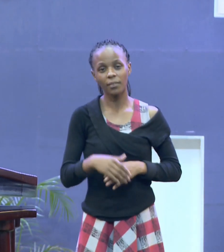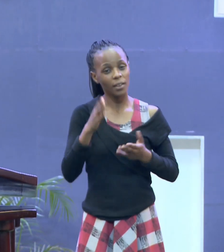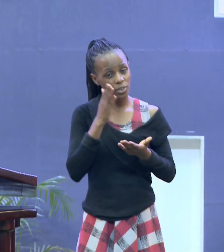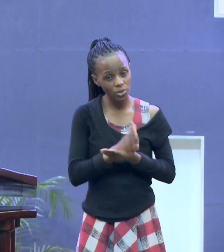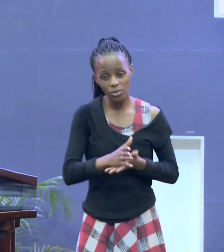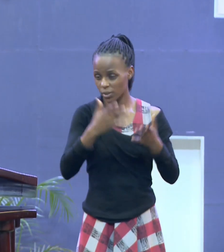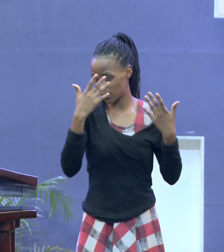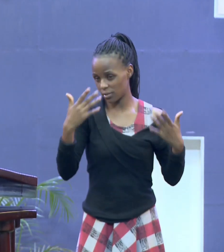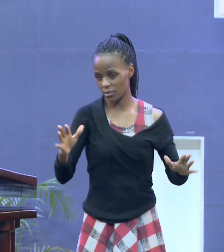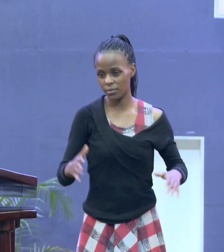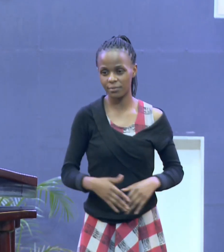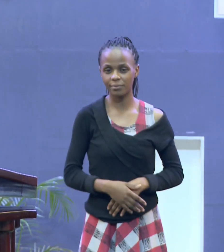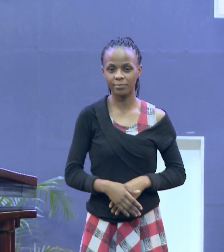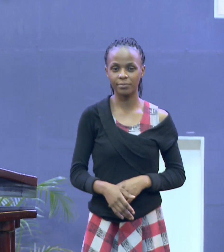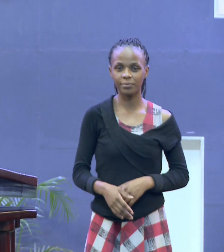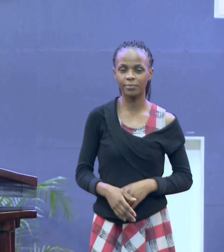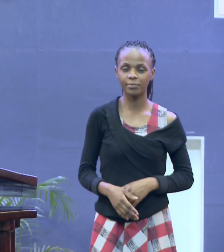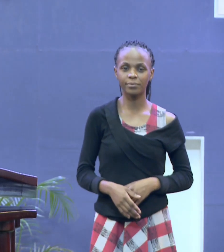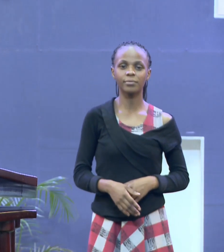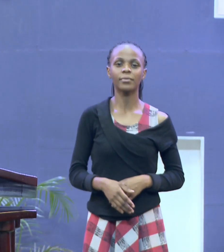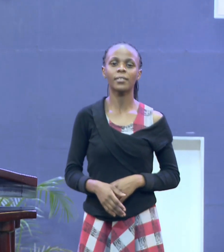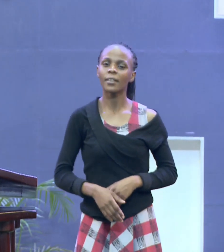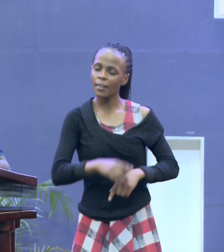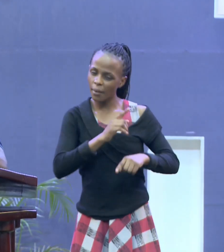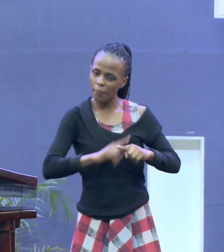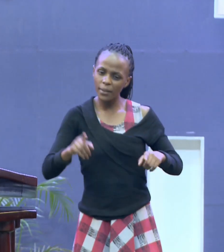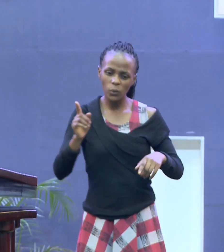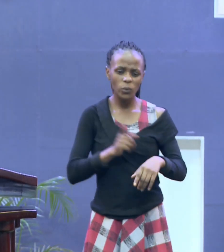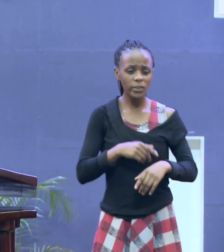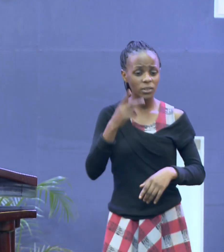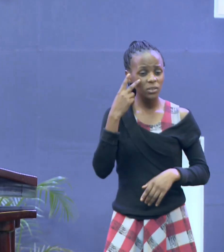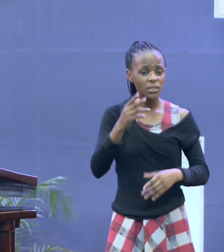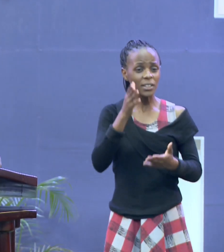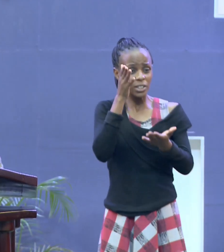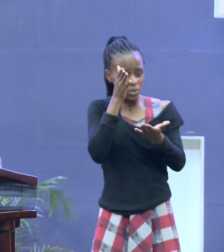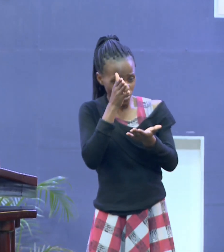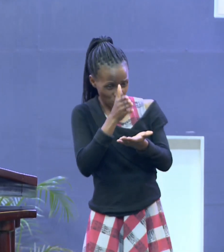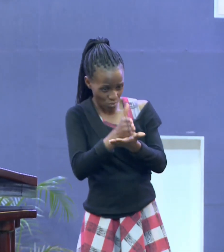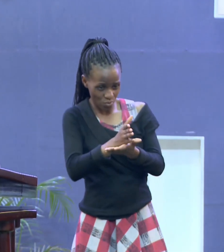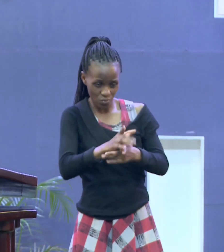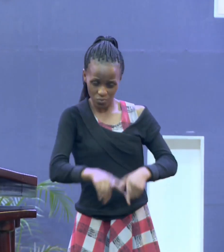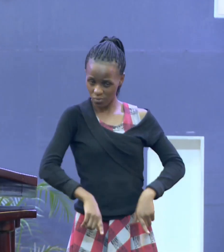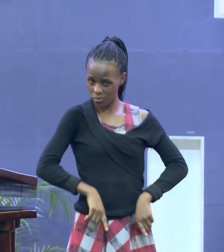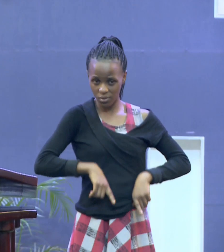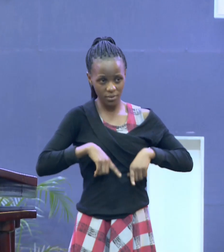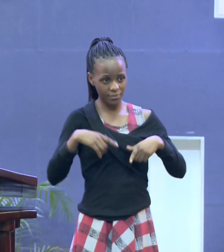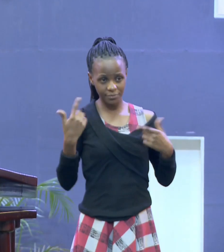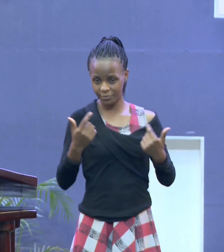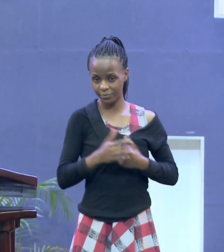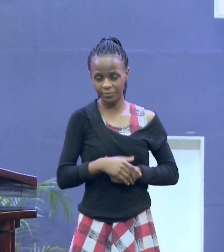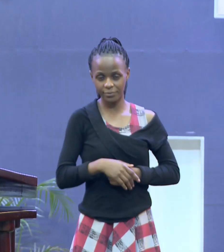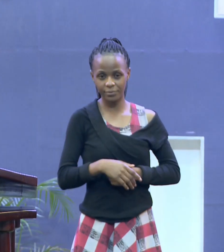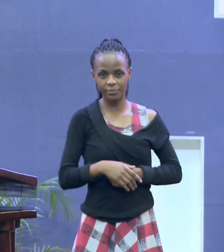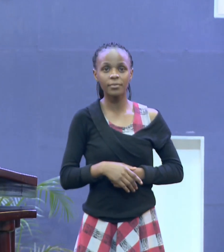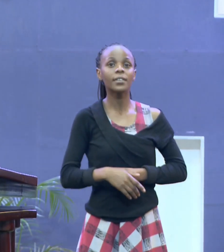it is finished. Era mazima cho chiwedde. But when you look at the reality of life, nebo tunulira mazima gobulamu,